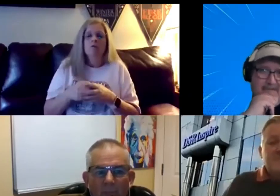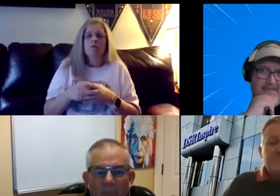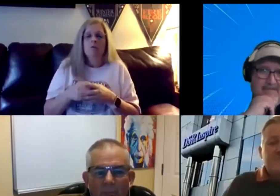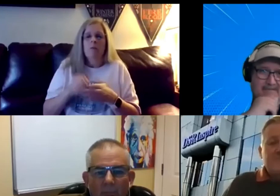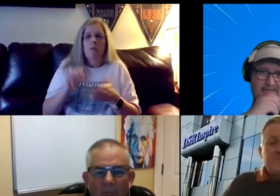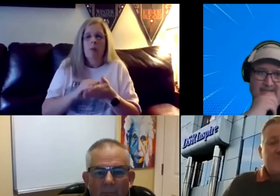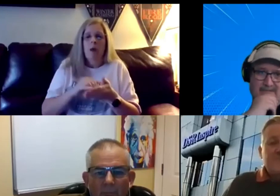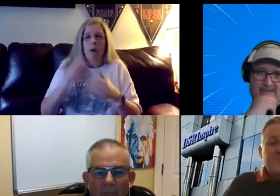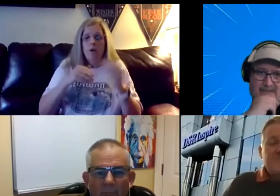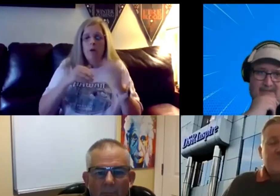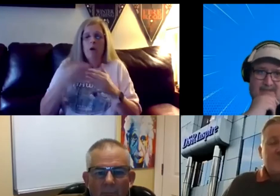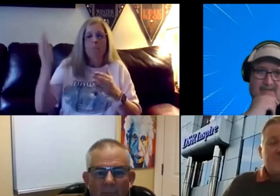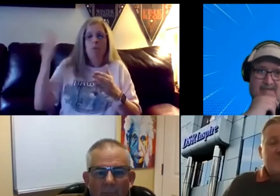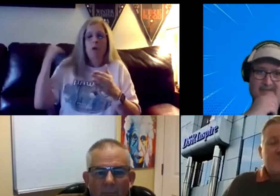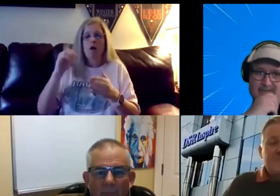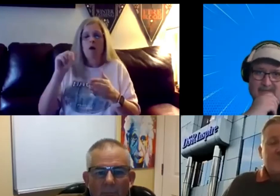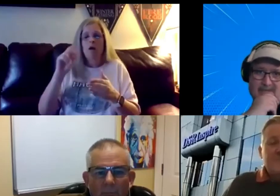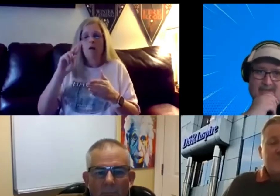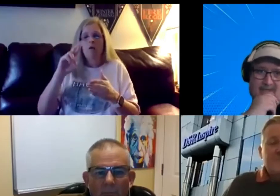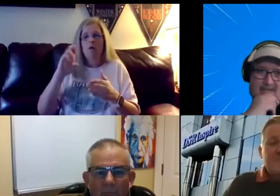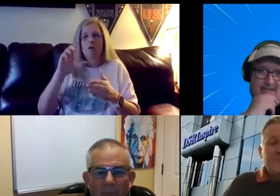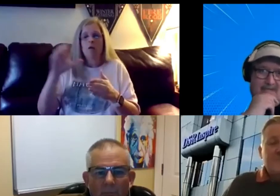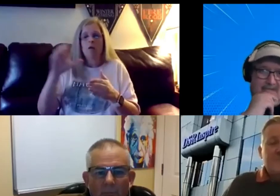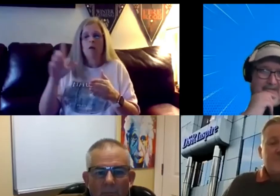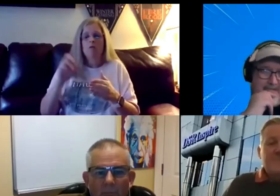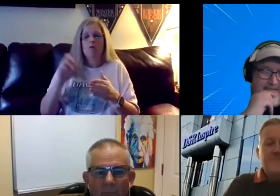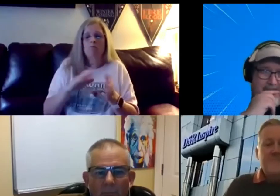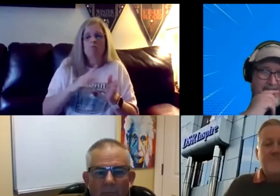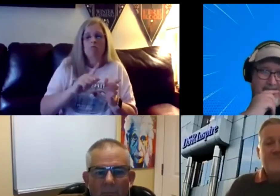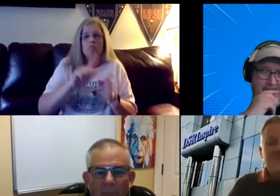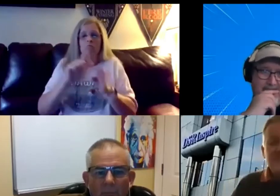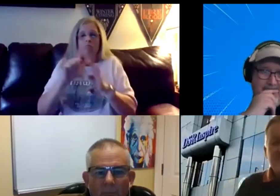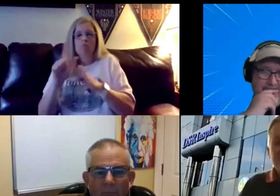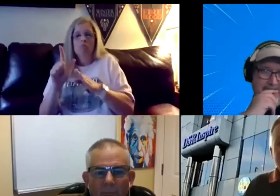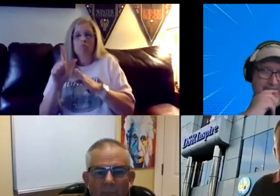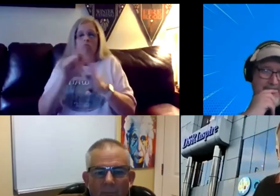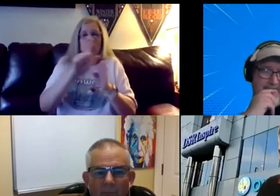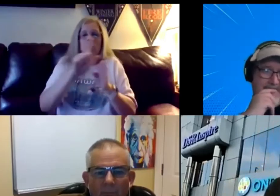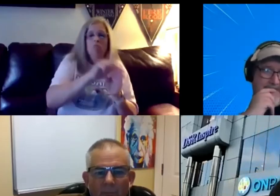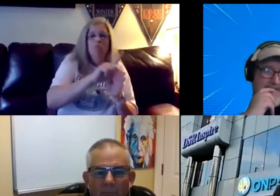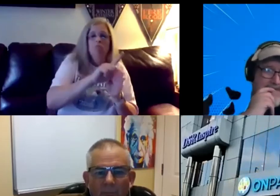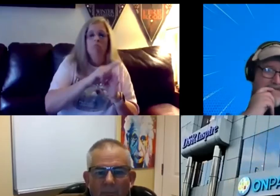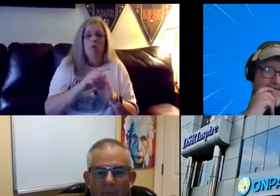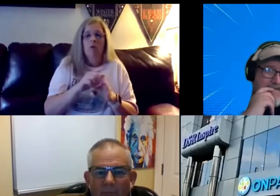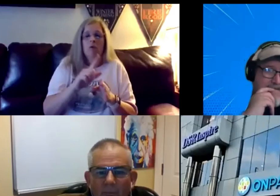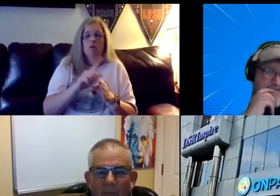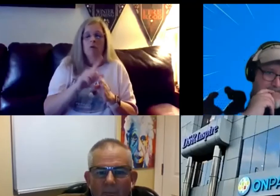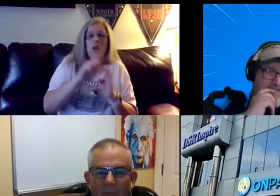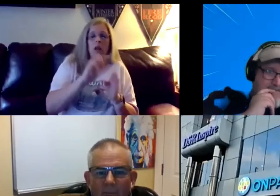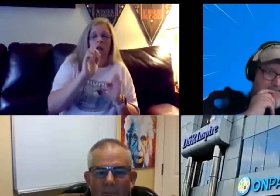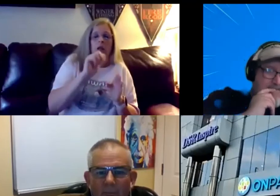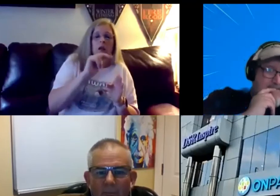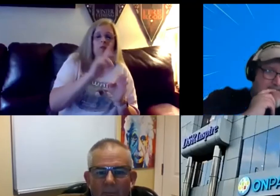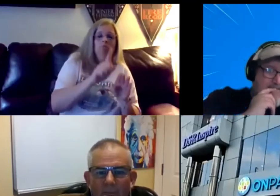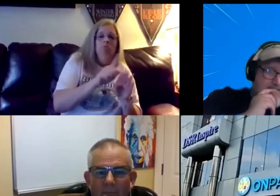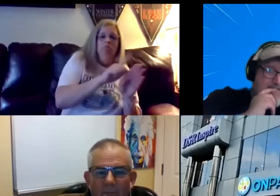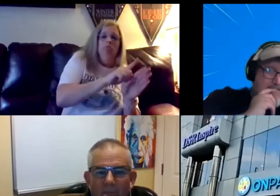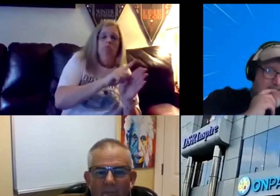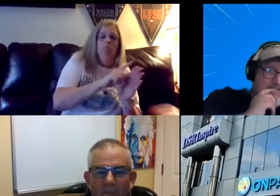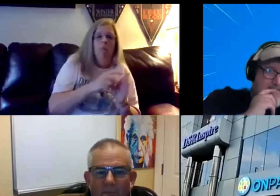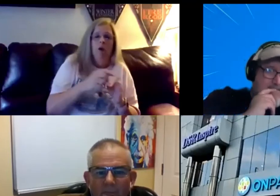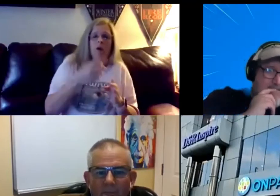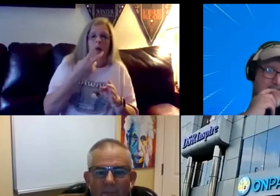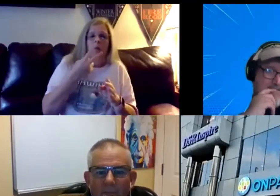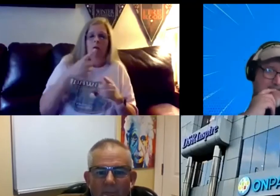behind Daryl there. Daryl, lean a little bit to your left, a little bit to your right, because, you know, let the folks